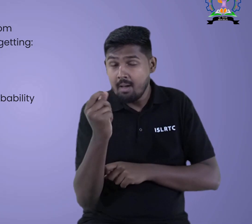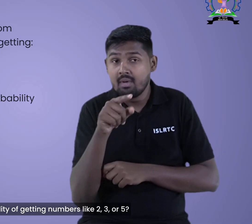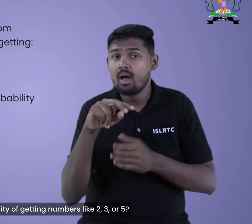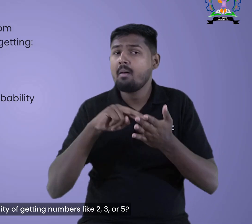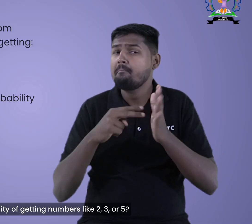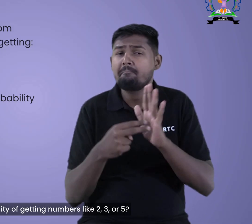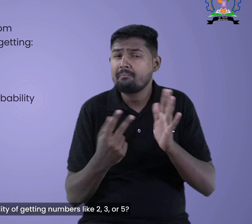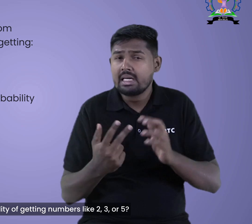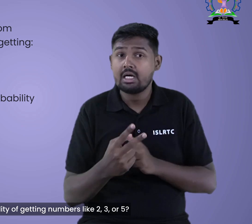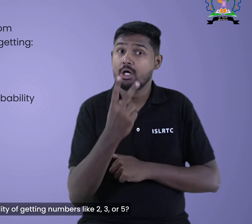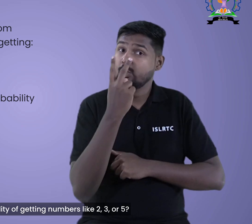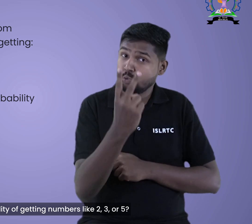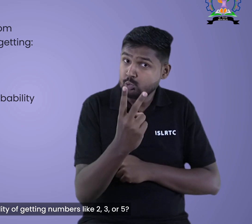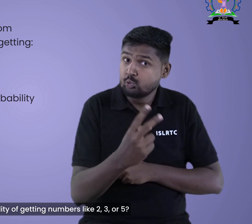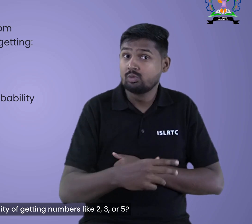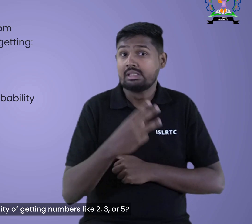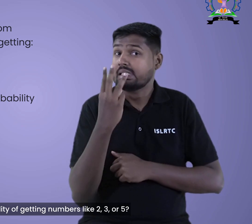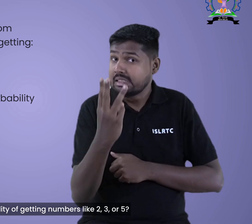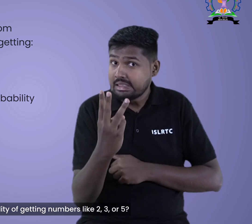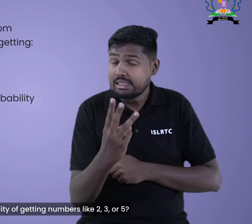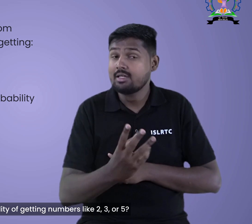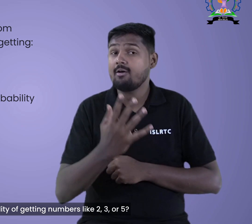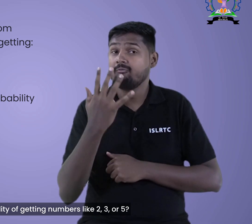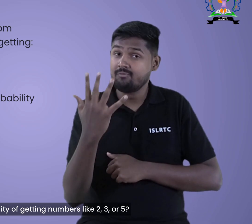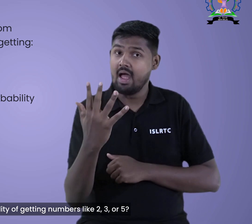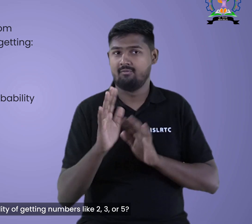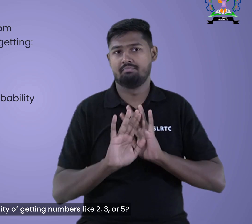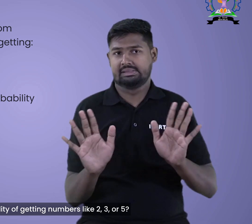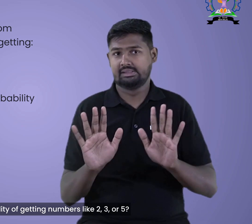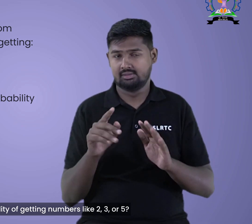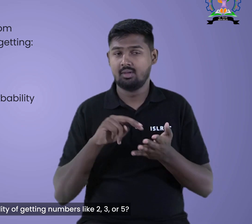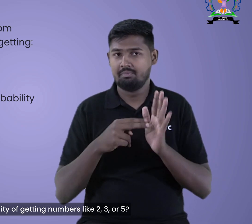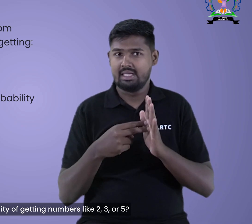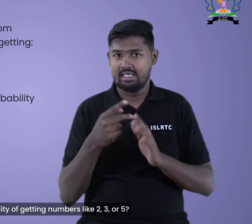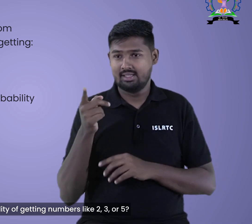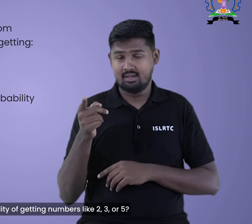What is the probability of getting numbers like 2, 3, or 5?